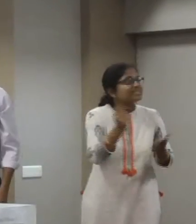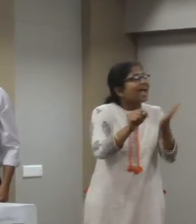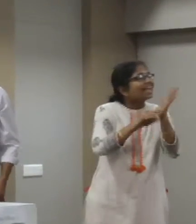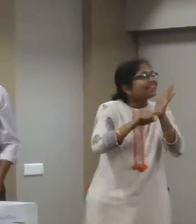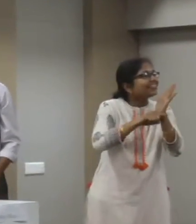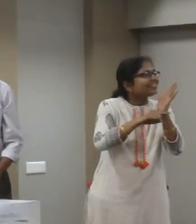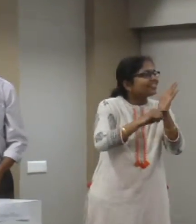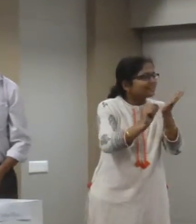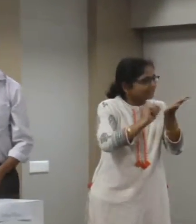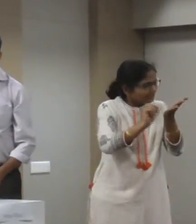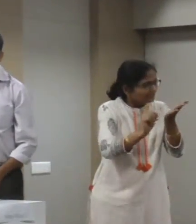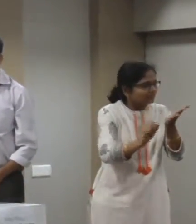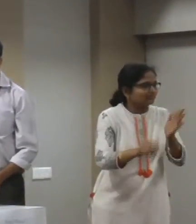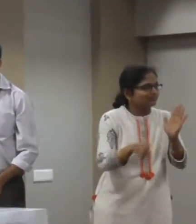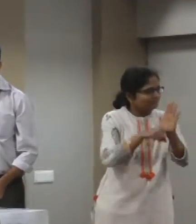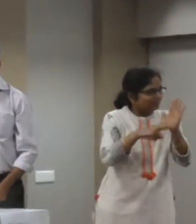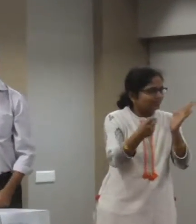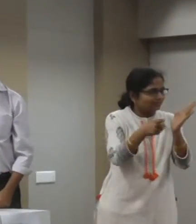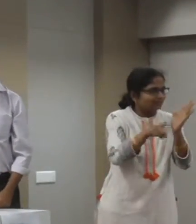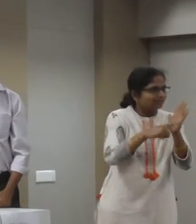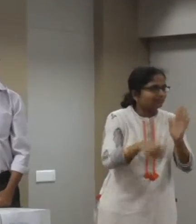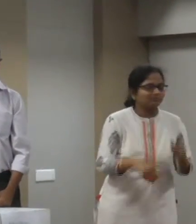you will put your thumb impression.